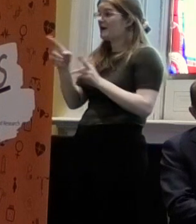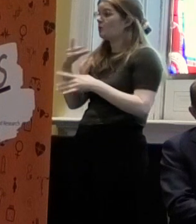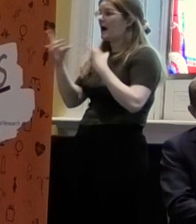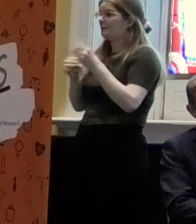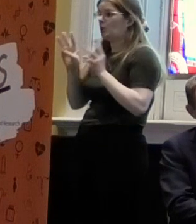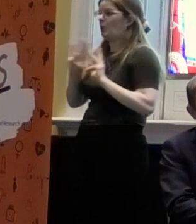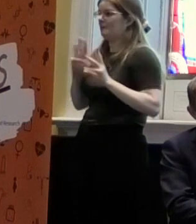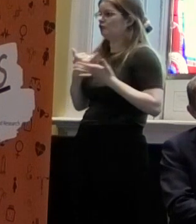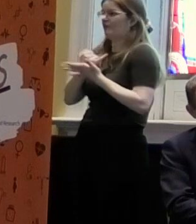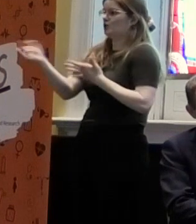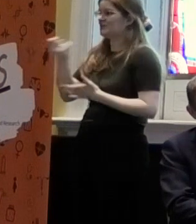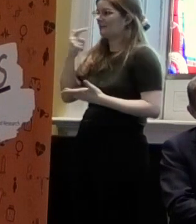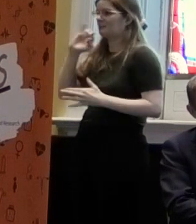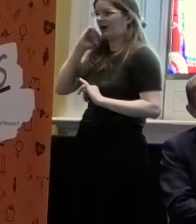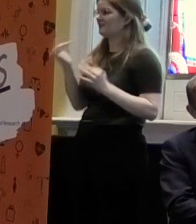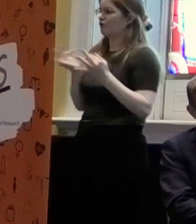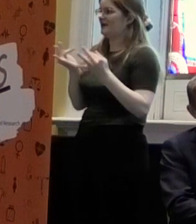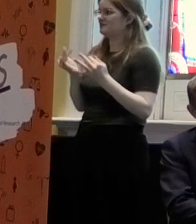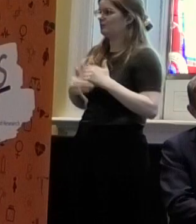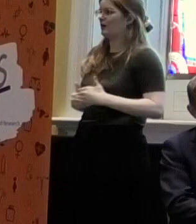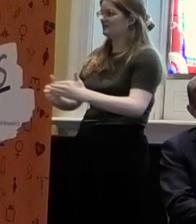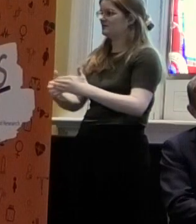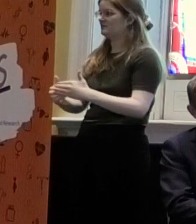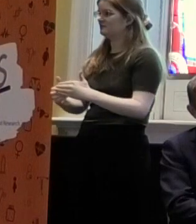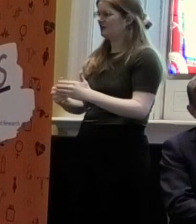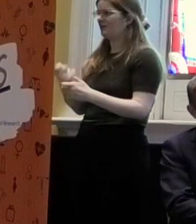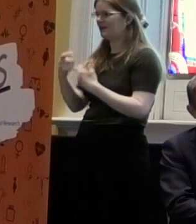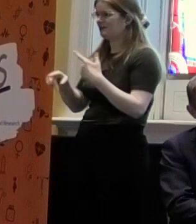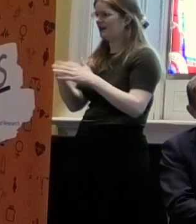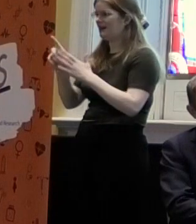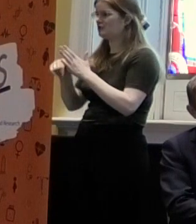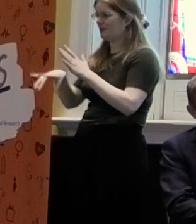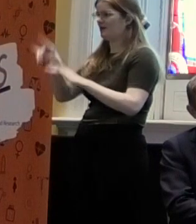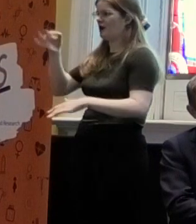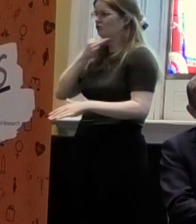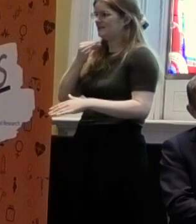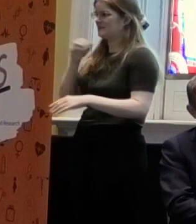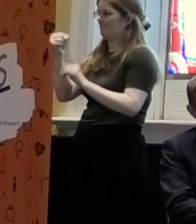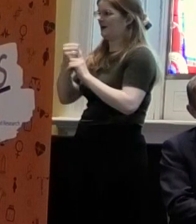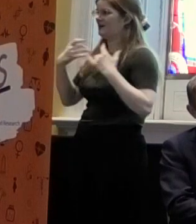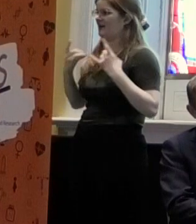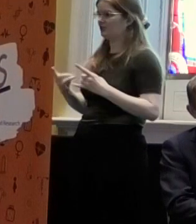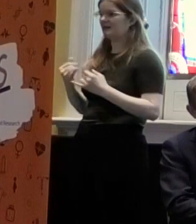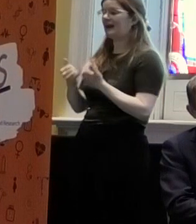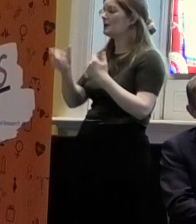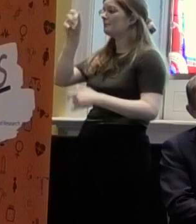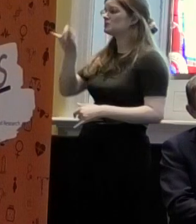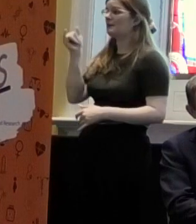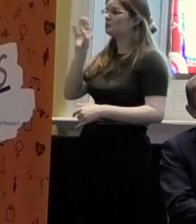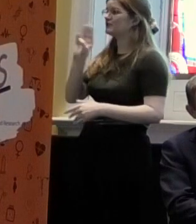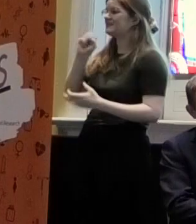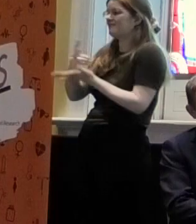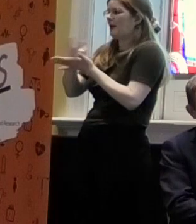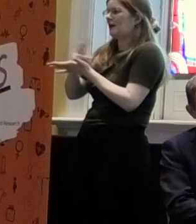taking medications that can have very serious implications for their health. Mm-hmm. So, for example, somebody who has got epilepsy, who is